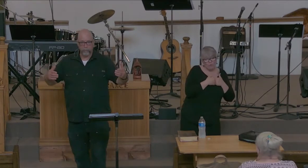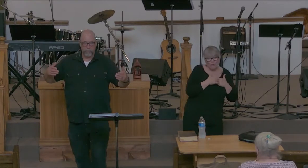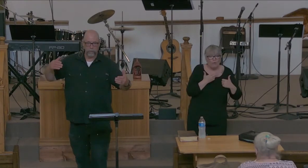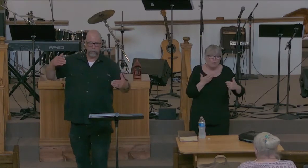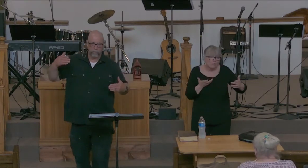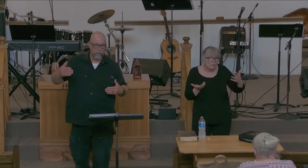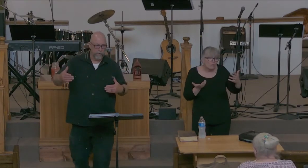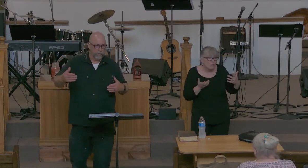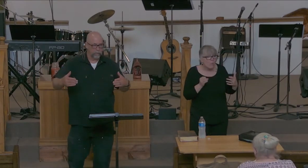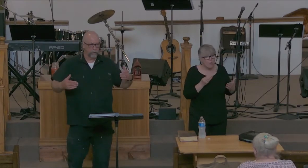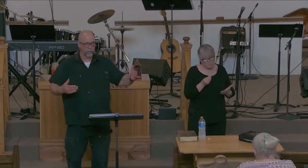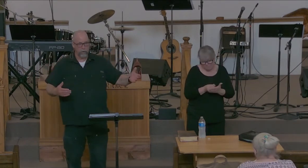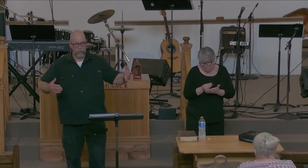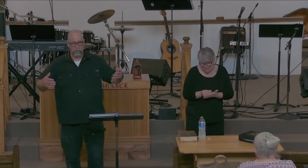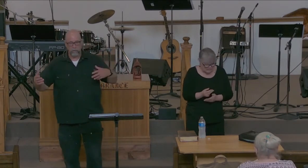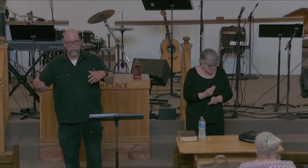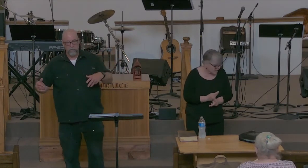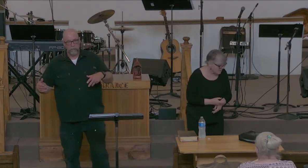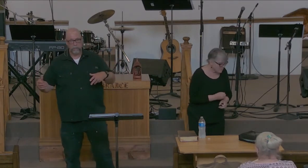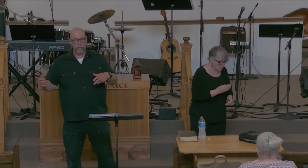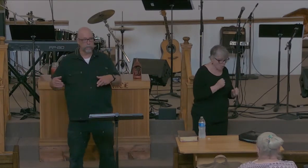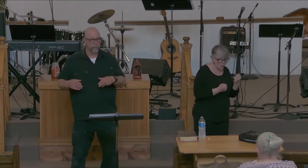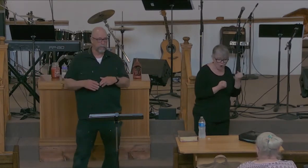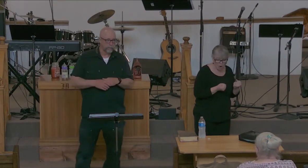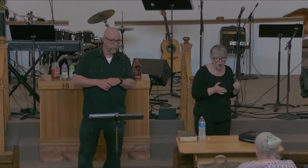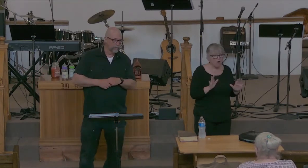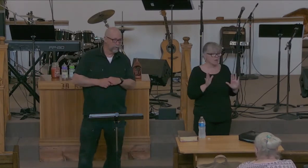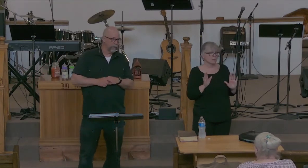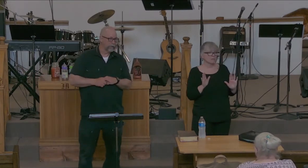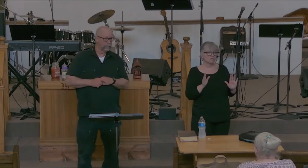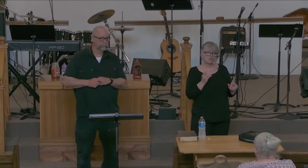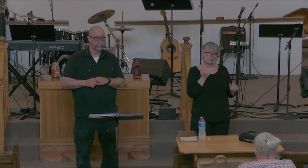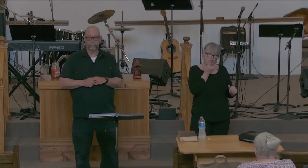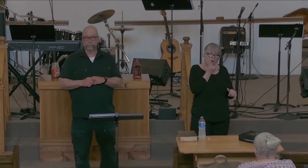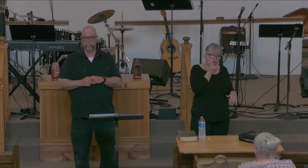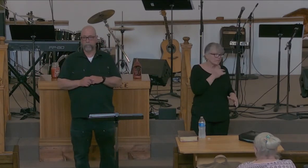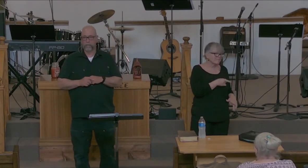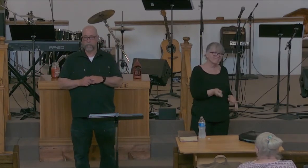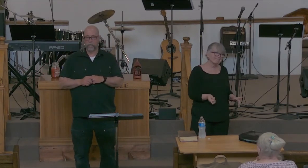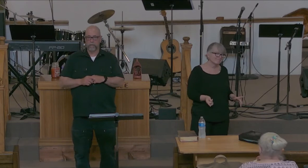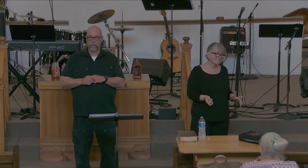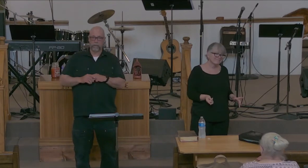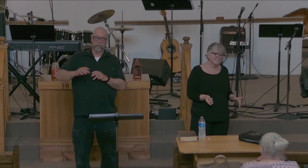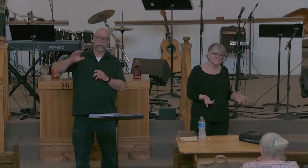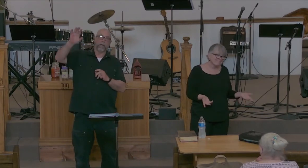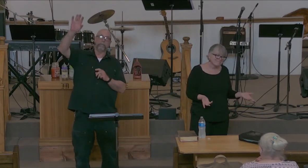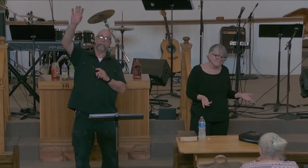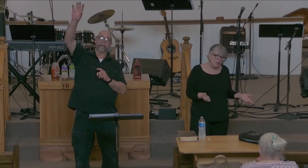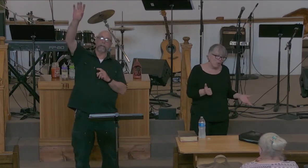your girlfriend or your money or your car, or you know what, you're looking in the wrong joint.